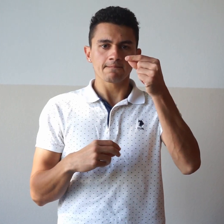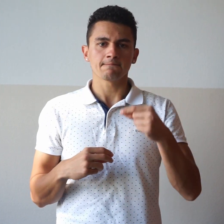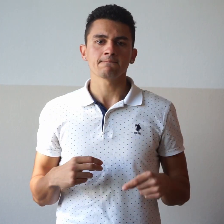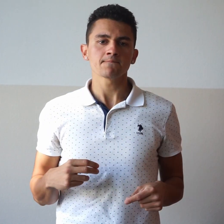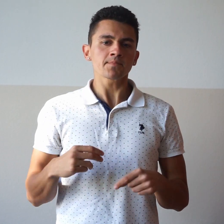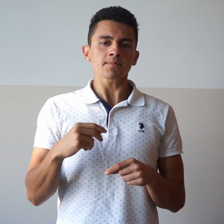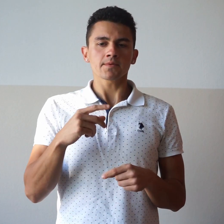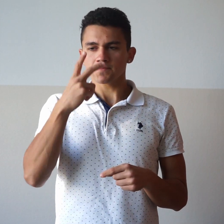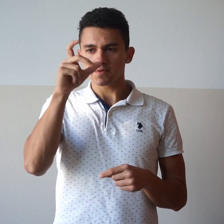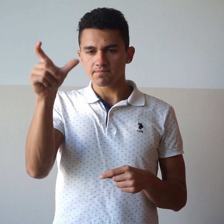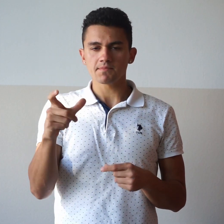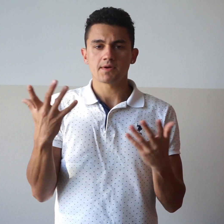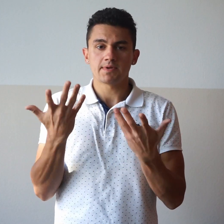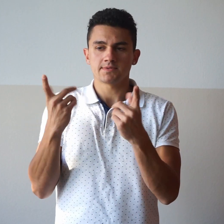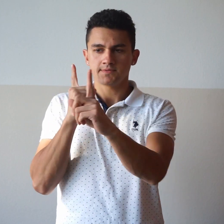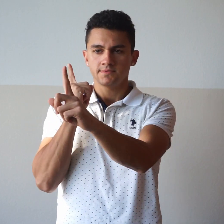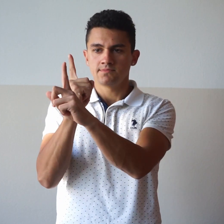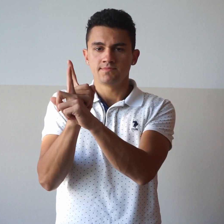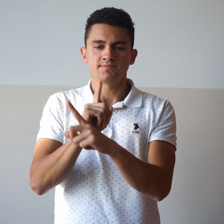for interaction with blind people.